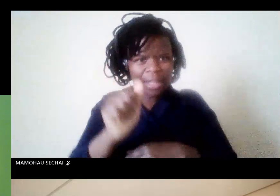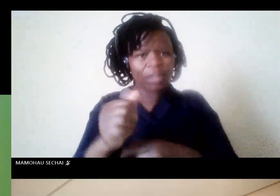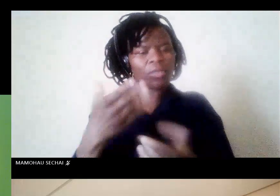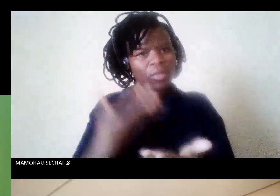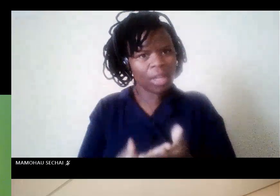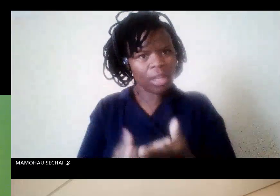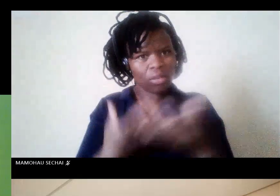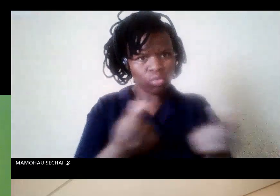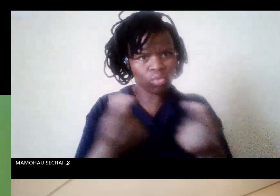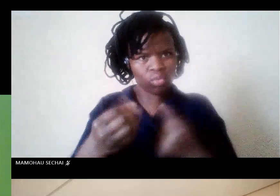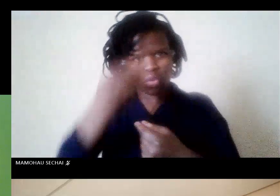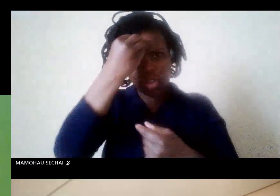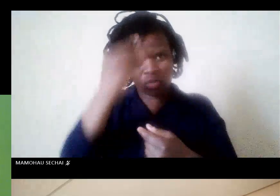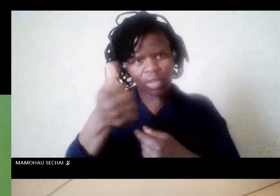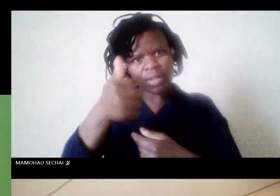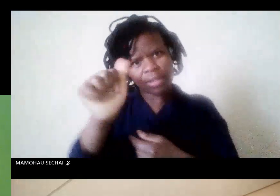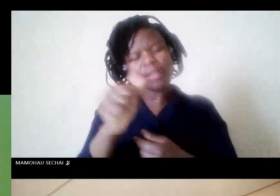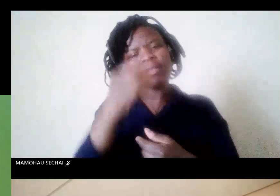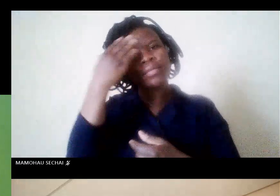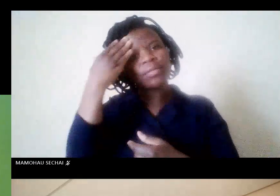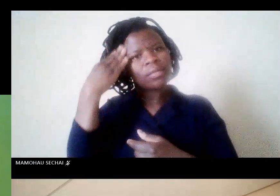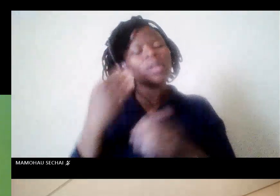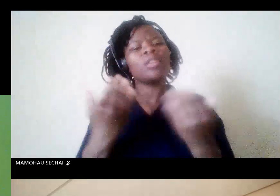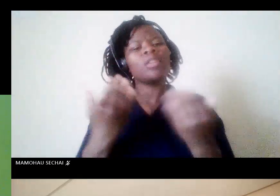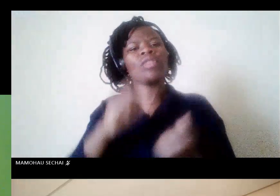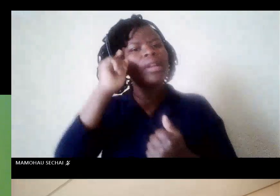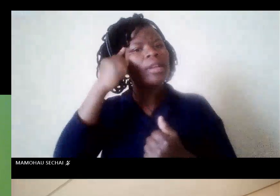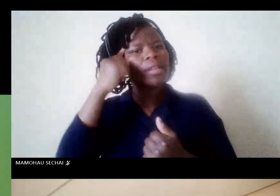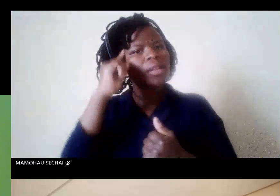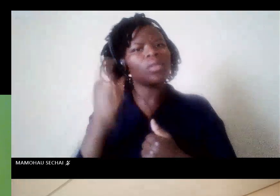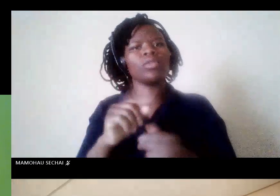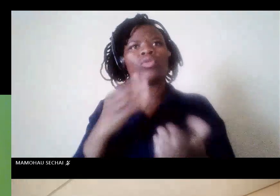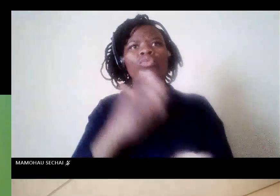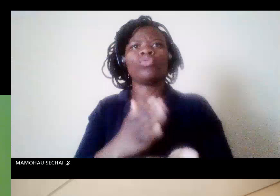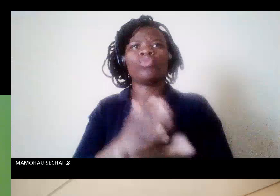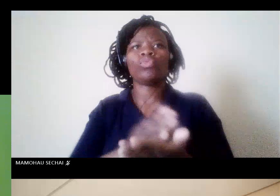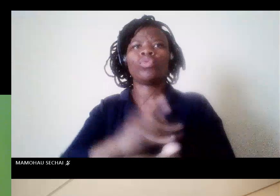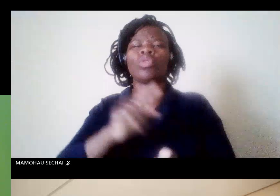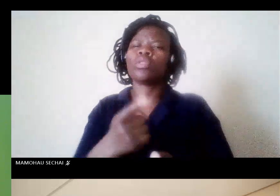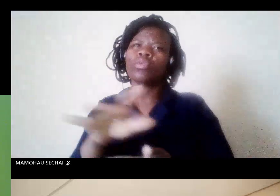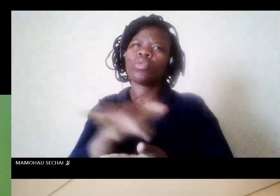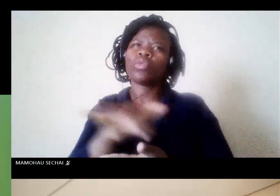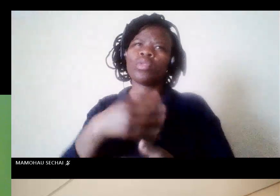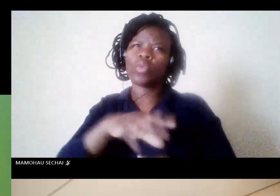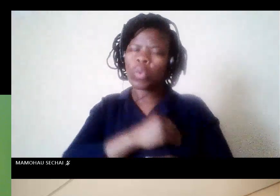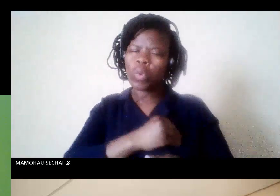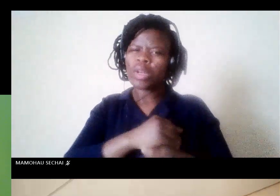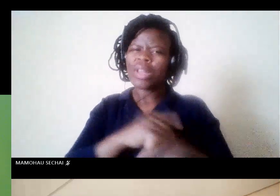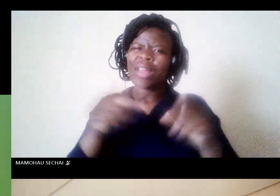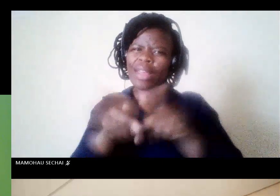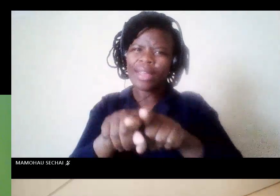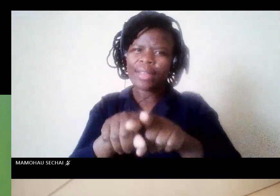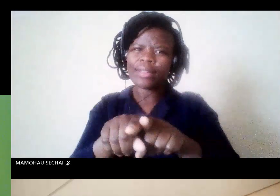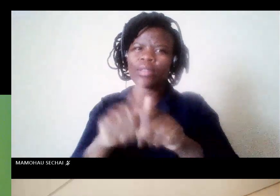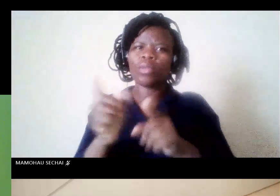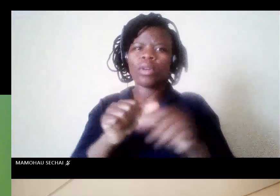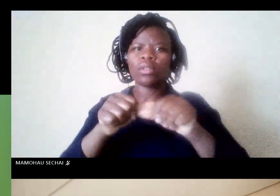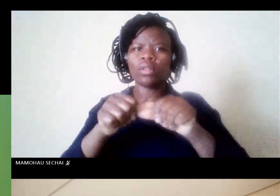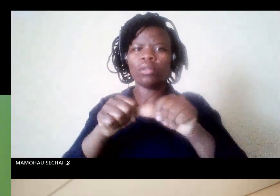issues by themselves. So I think those are the things that maybe as we go through this